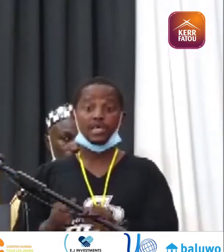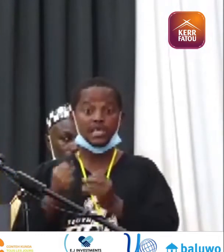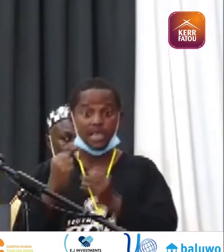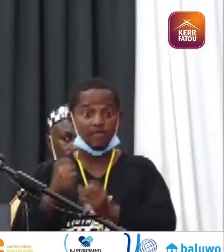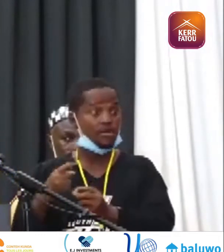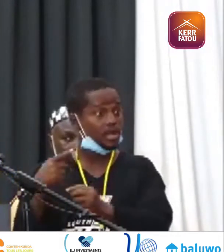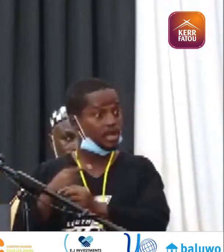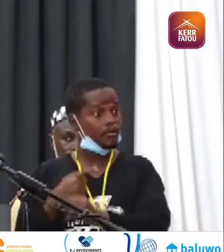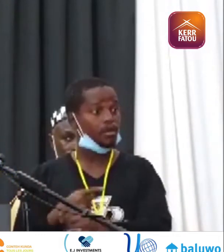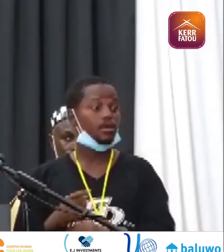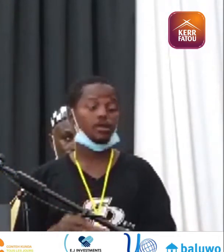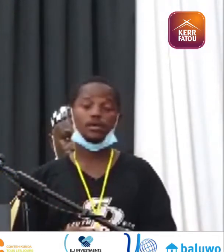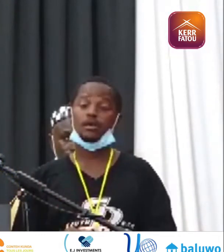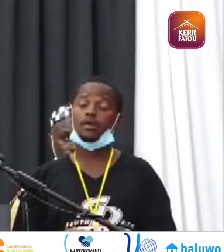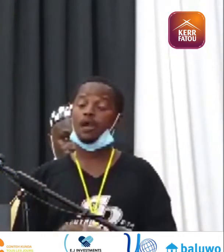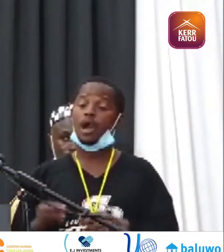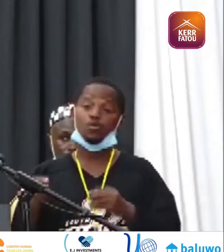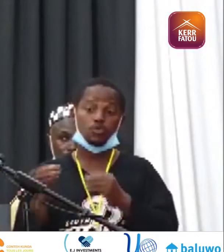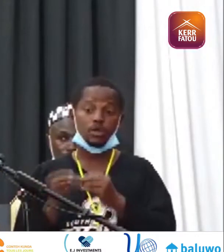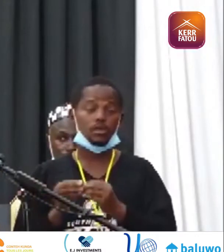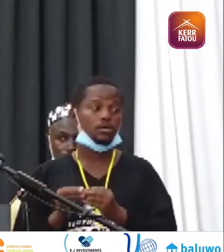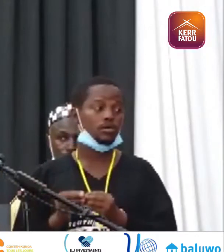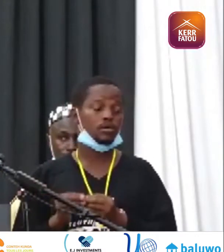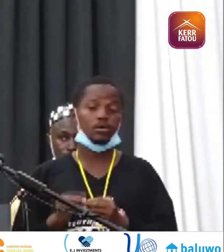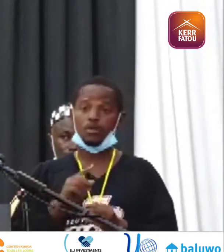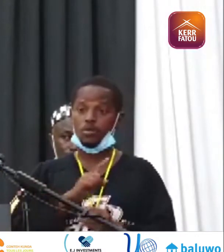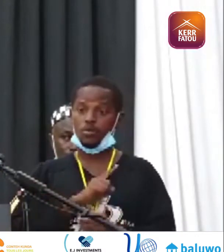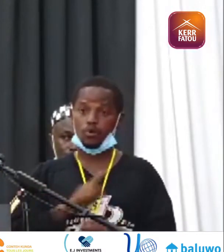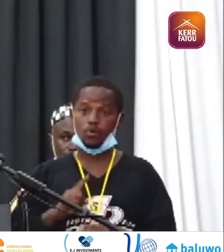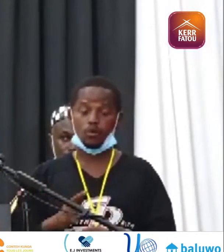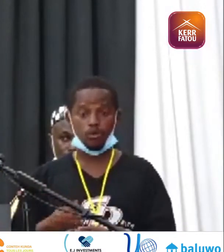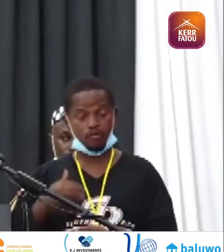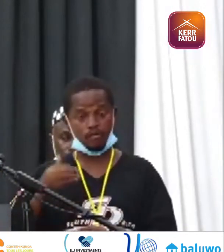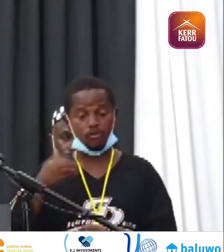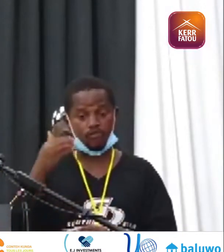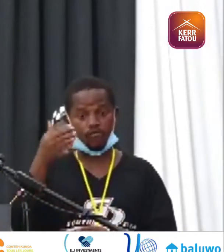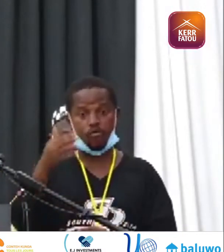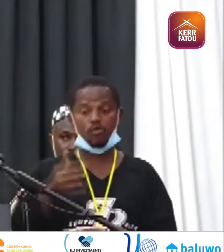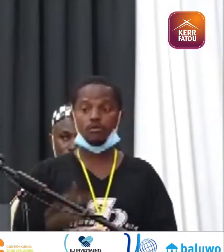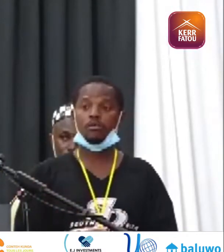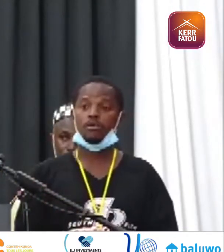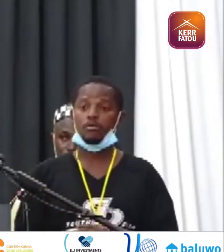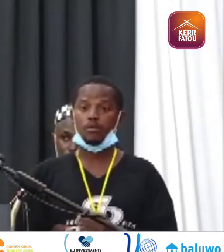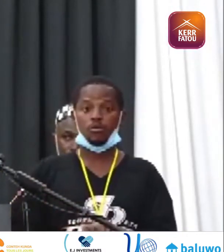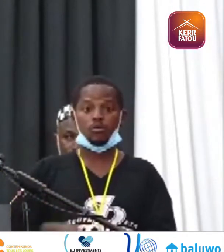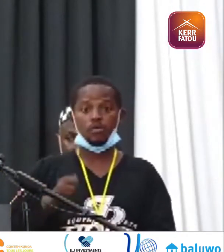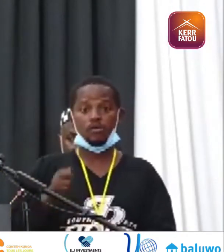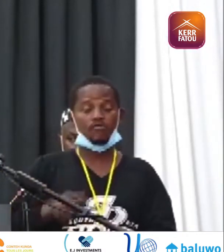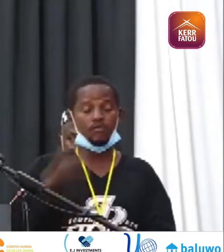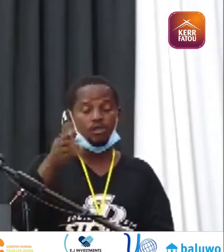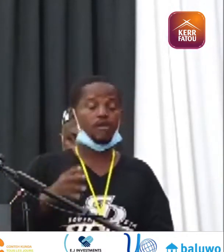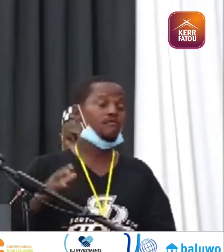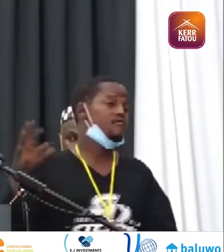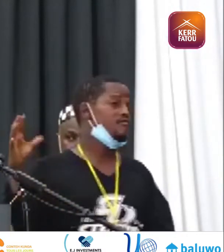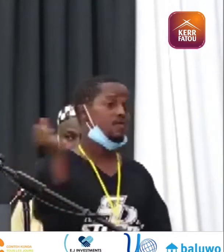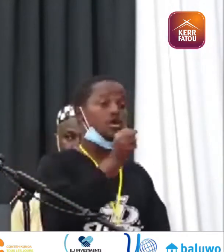for the Gambia, and together we'll march forward to